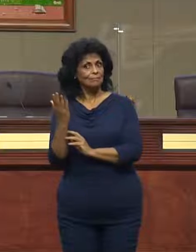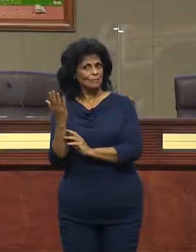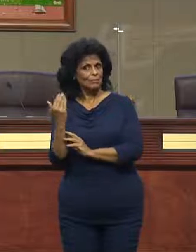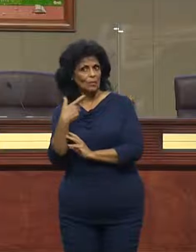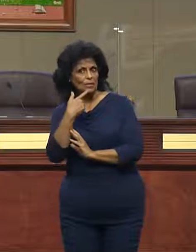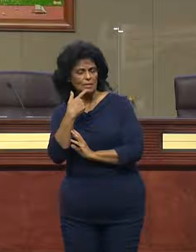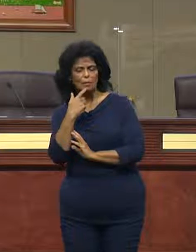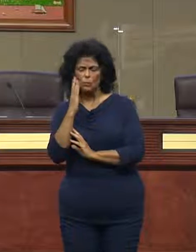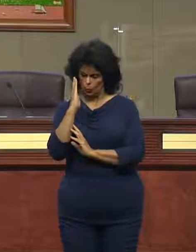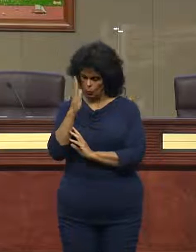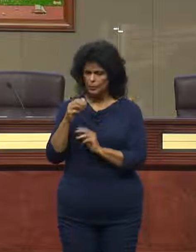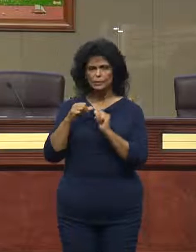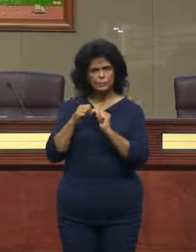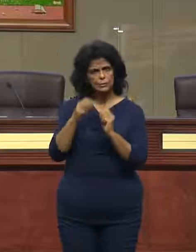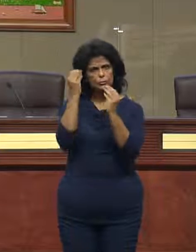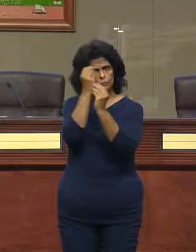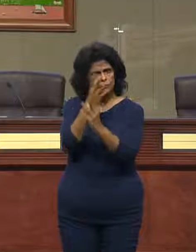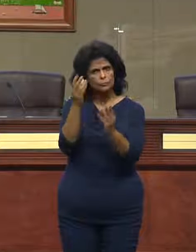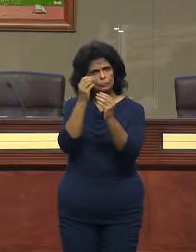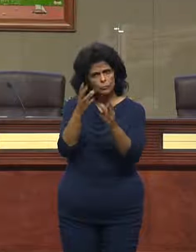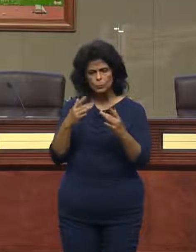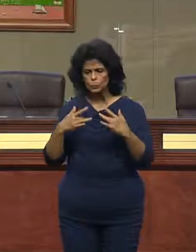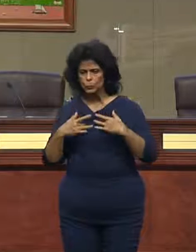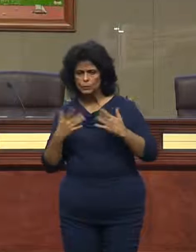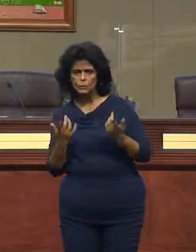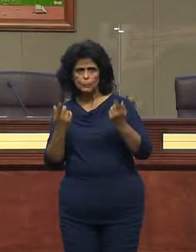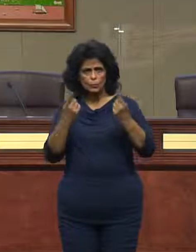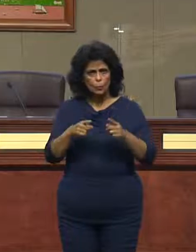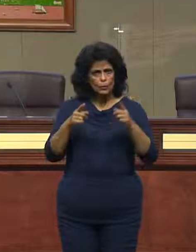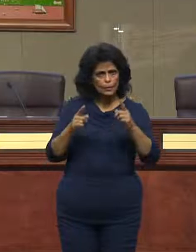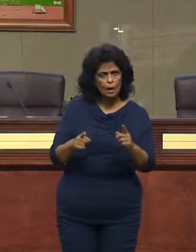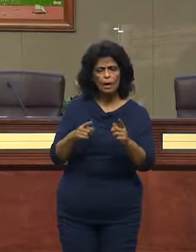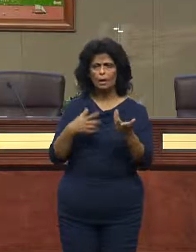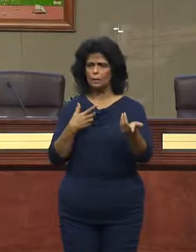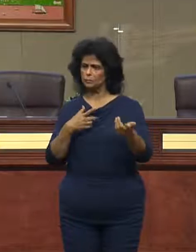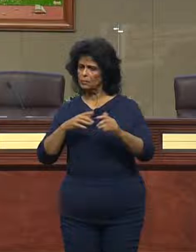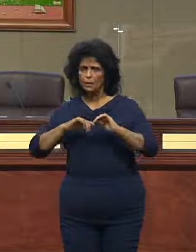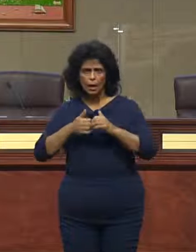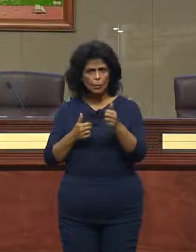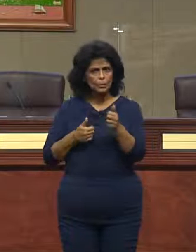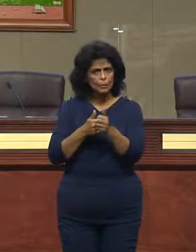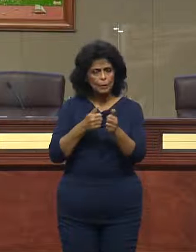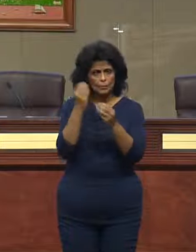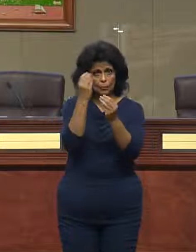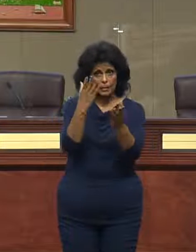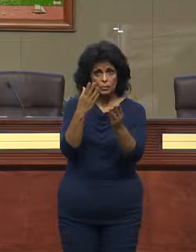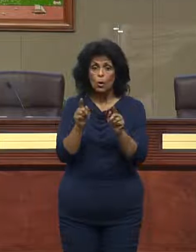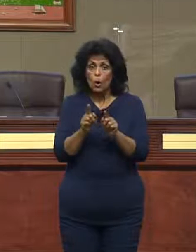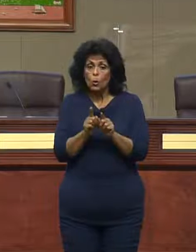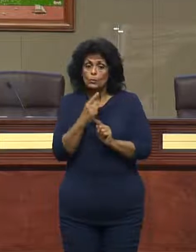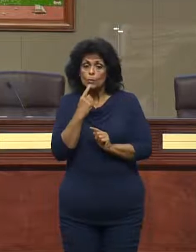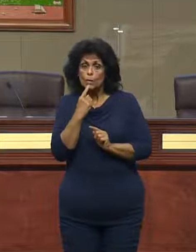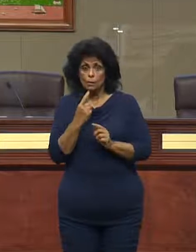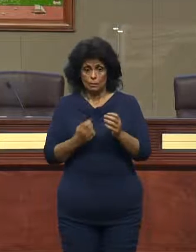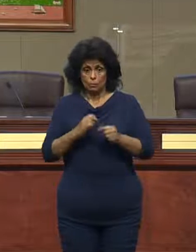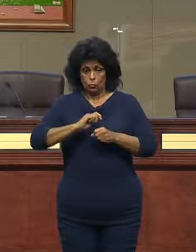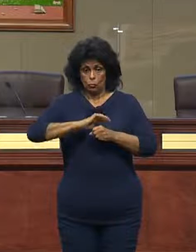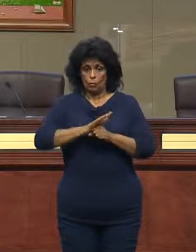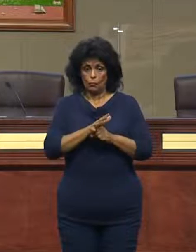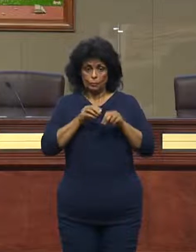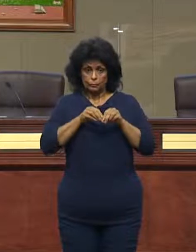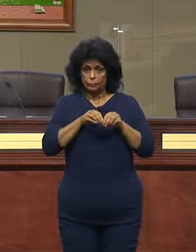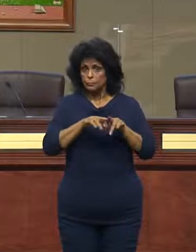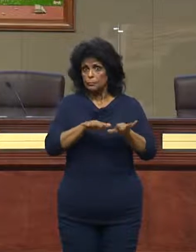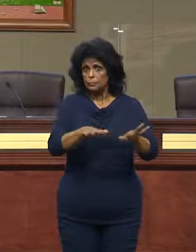safe. I also emphasized that the coronavirus moved at a fast pace and we would remain calm and work